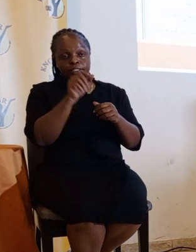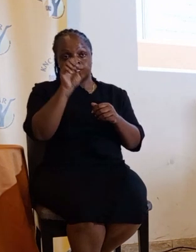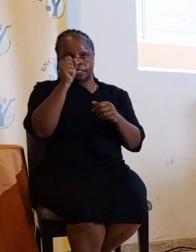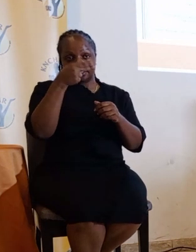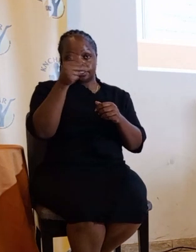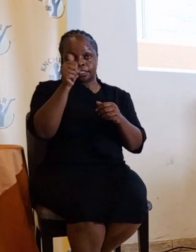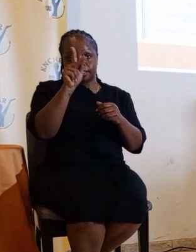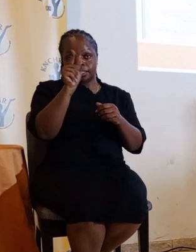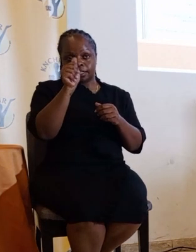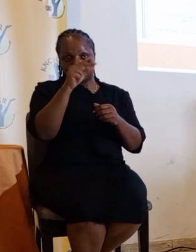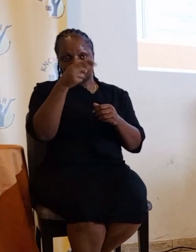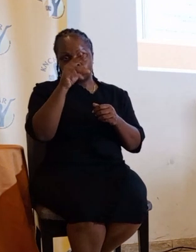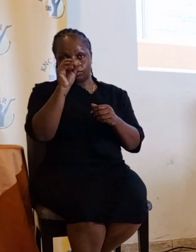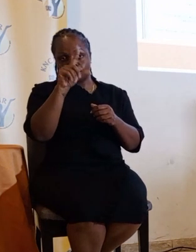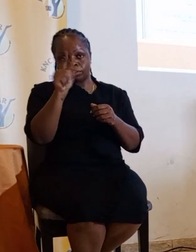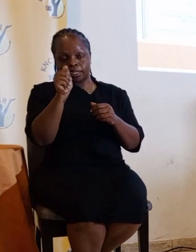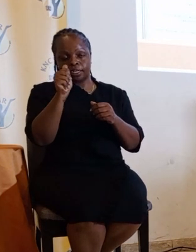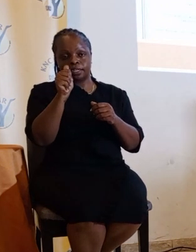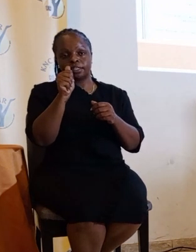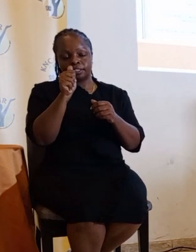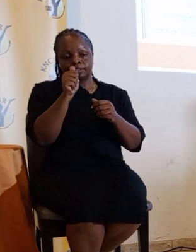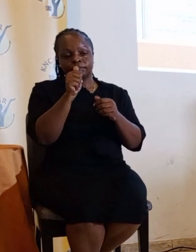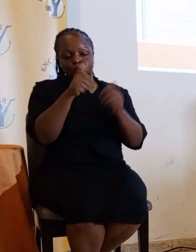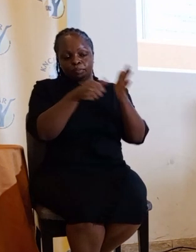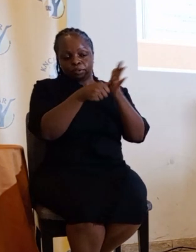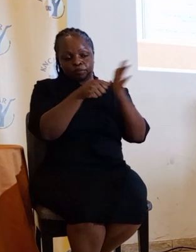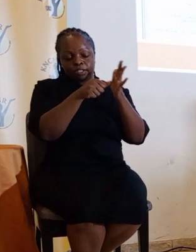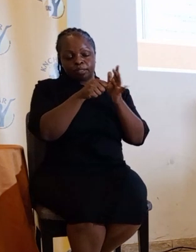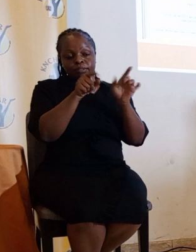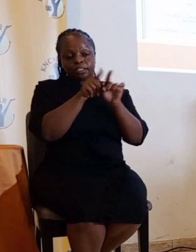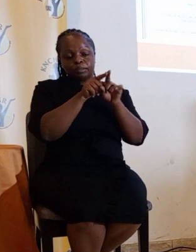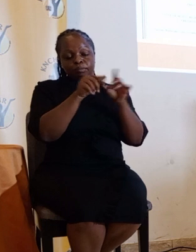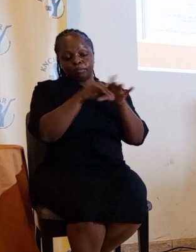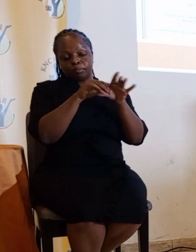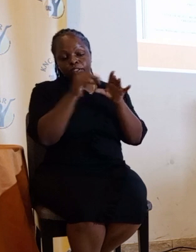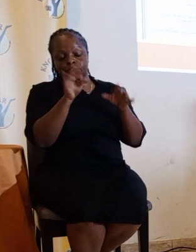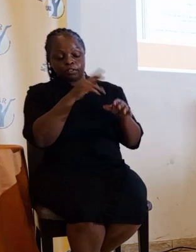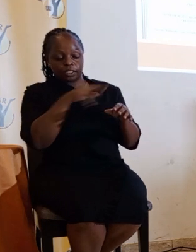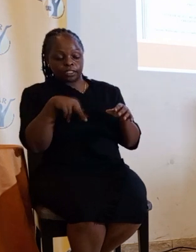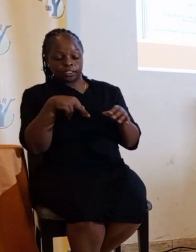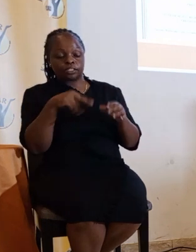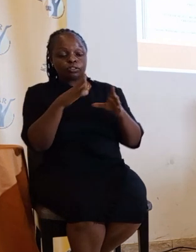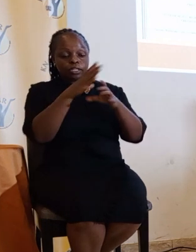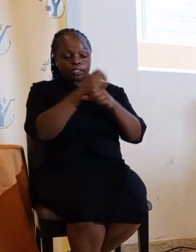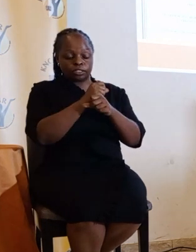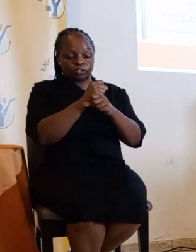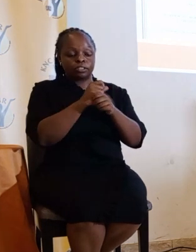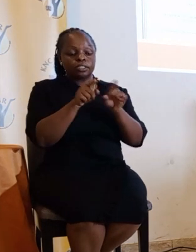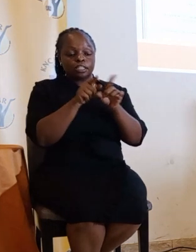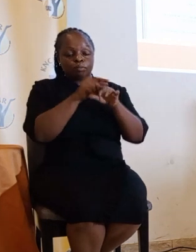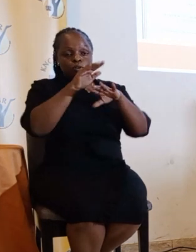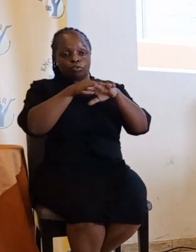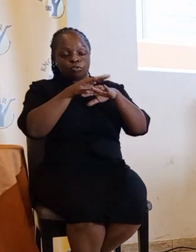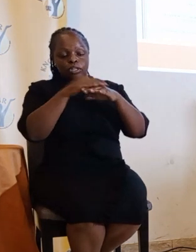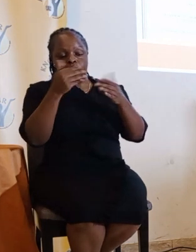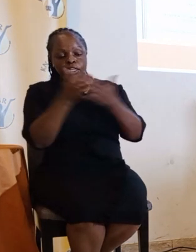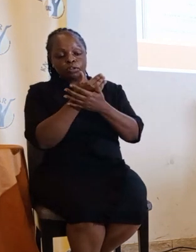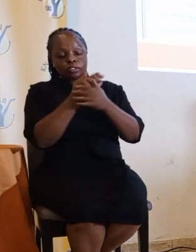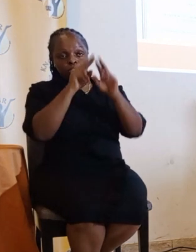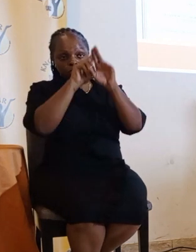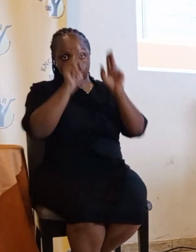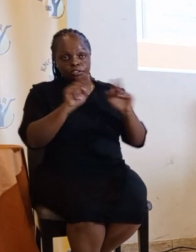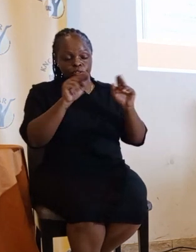or a tragedy in which members of a religious organization dubbed Good News International Church allegedly